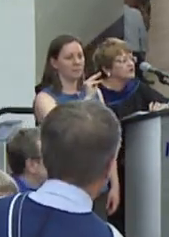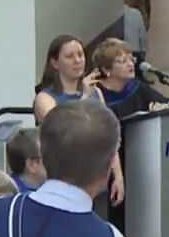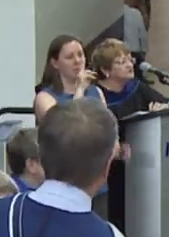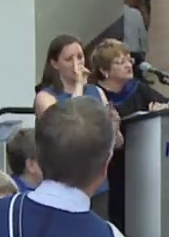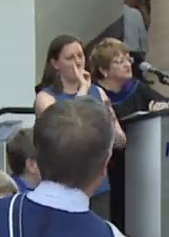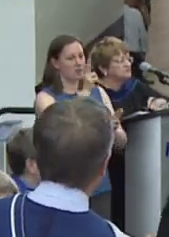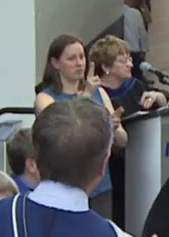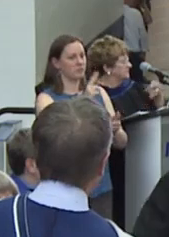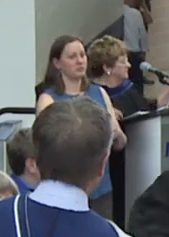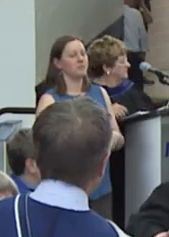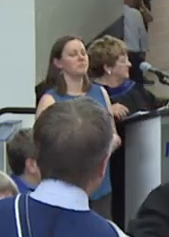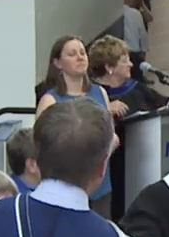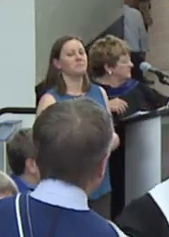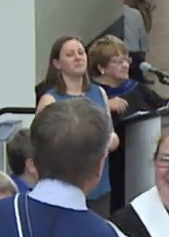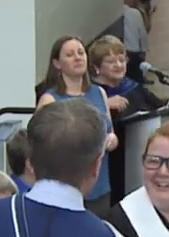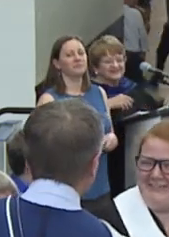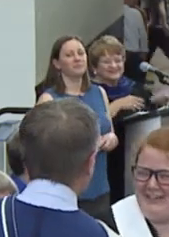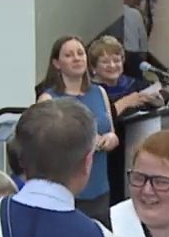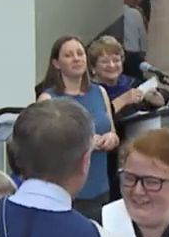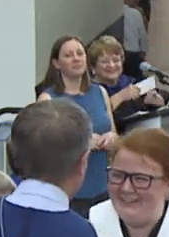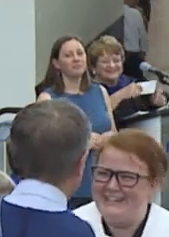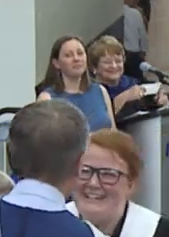with honors.